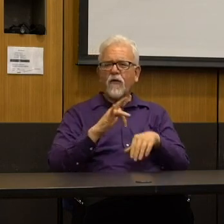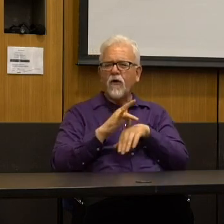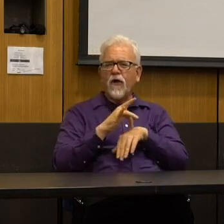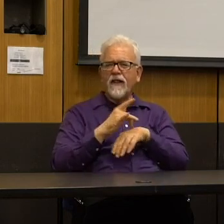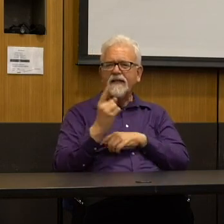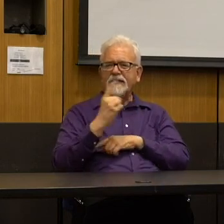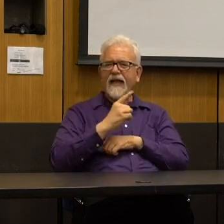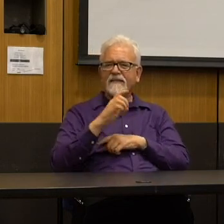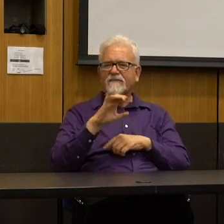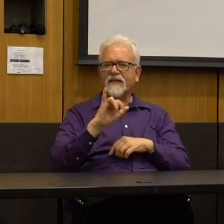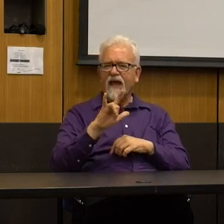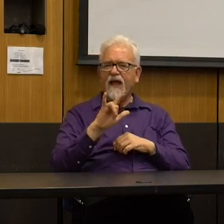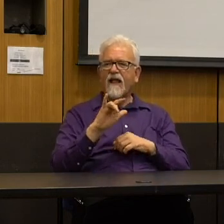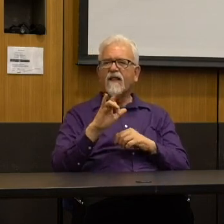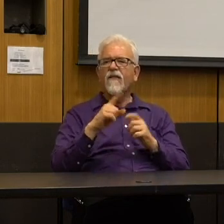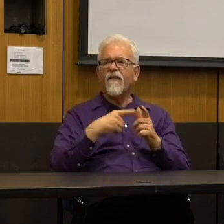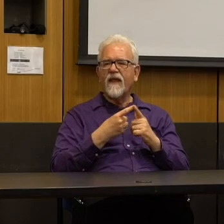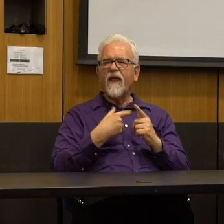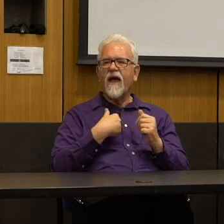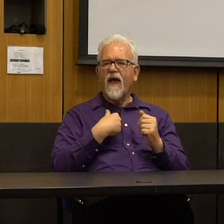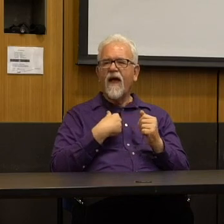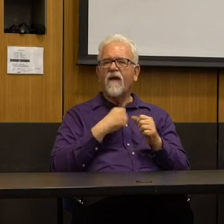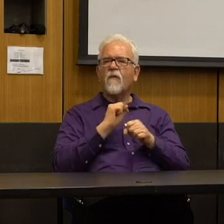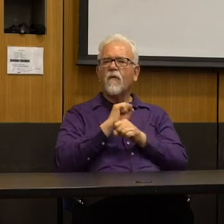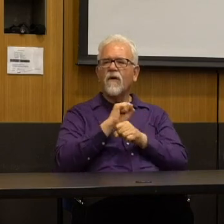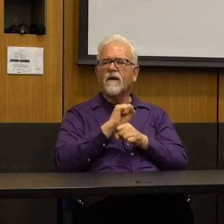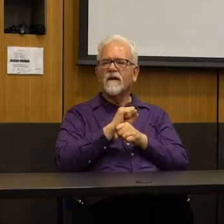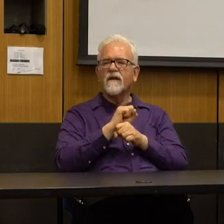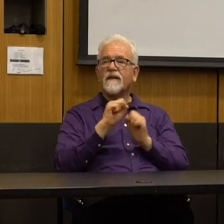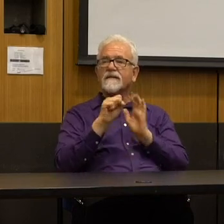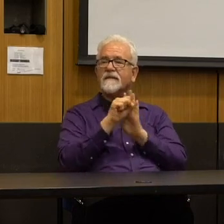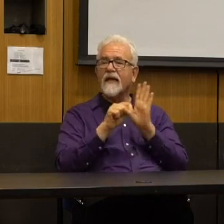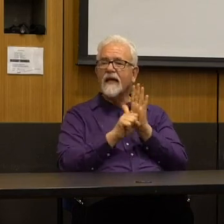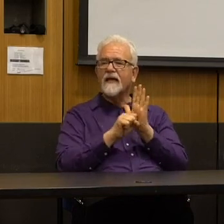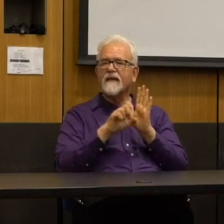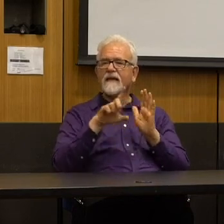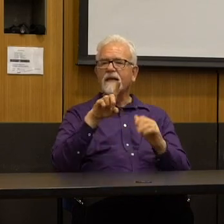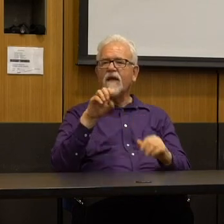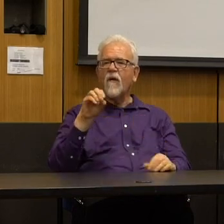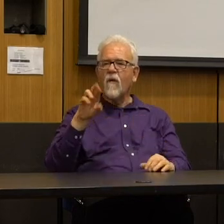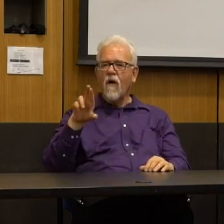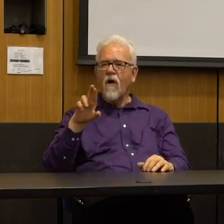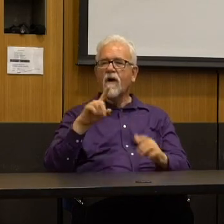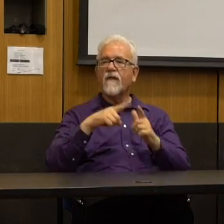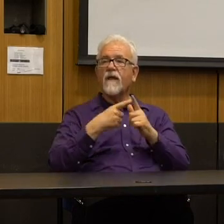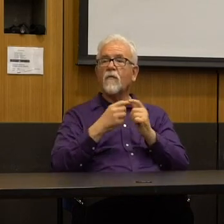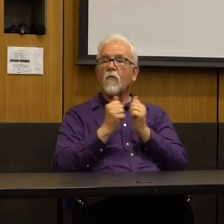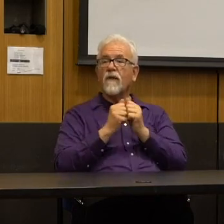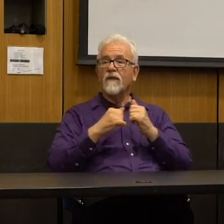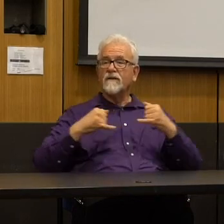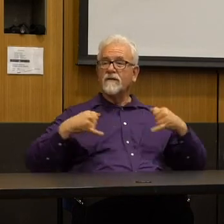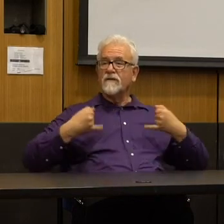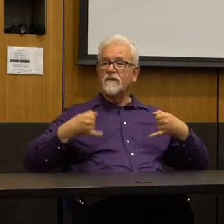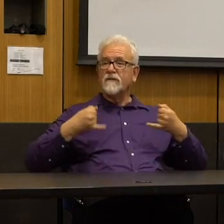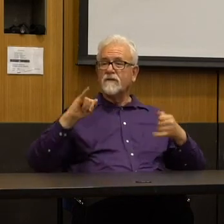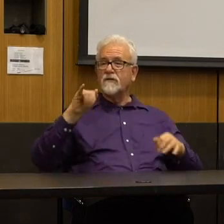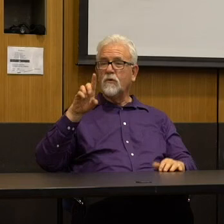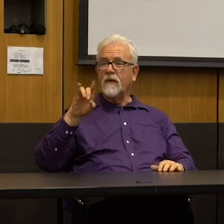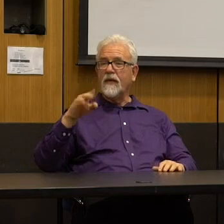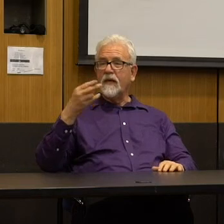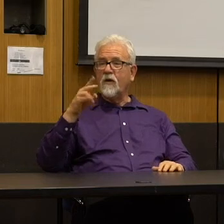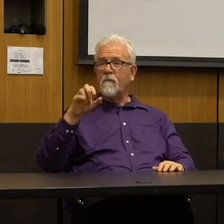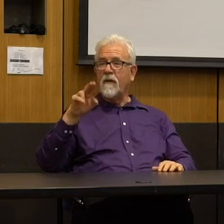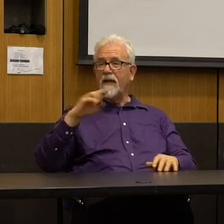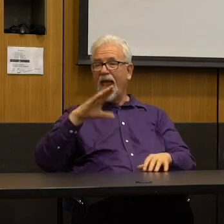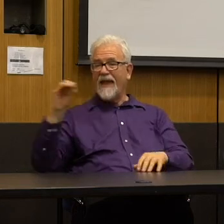days, then I worked in the State Department of Rehab, and then with Judy Heumann and Ed, we started the